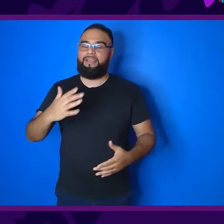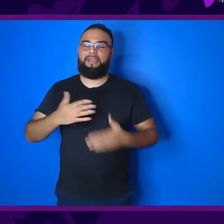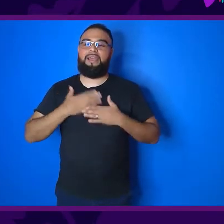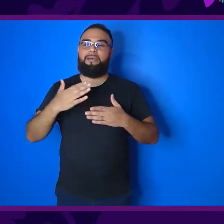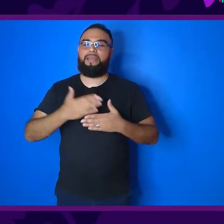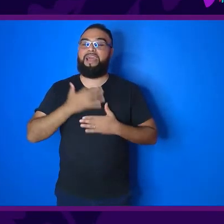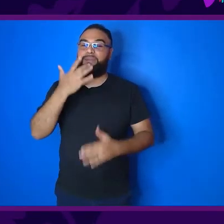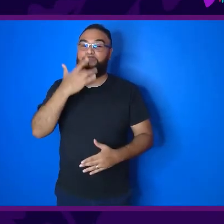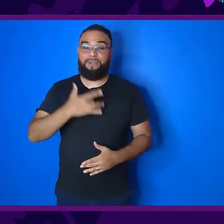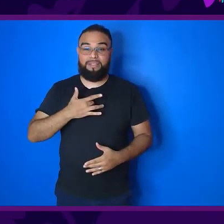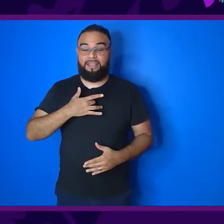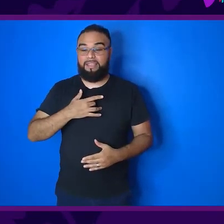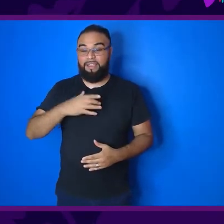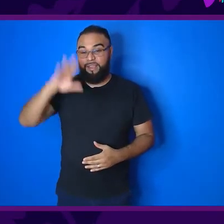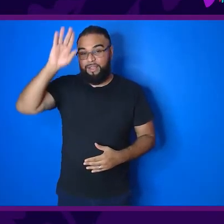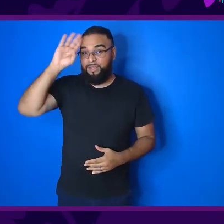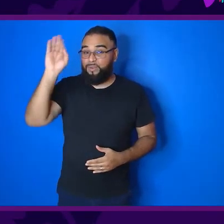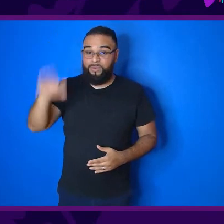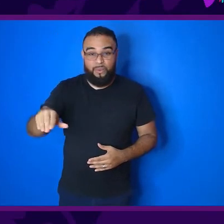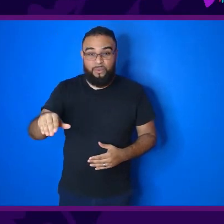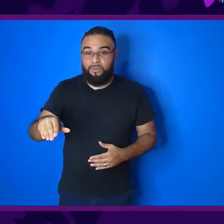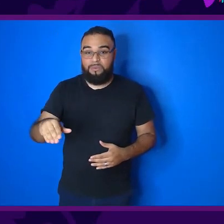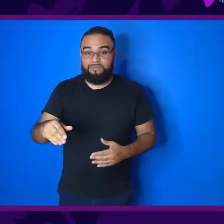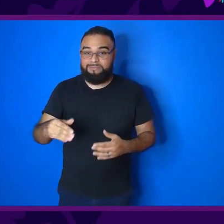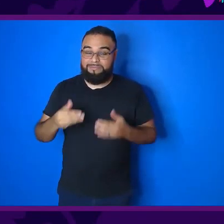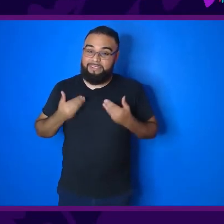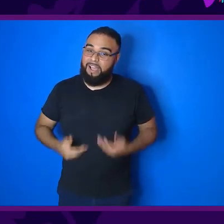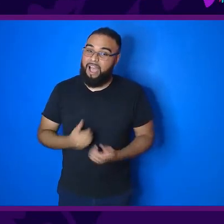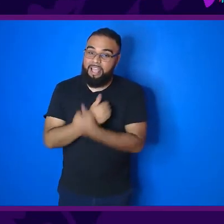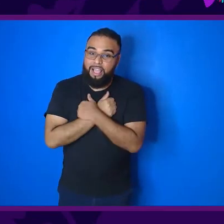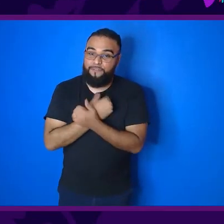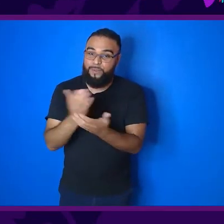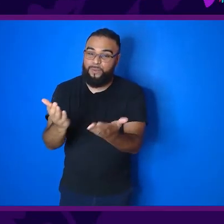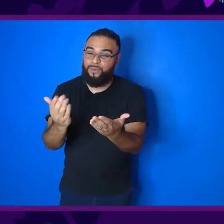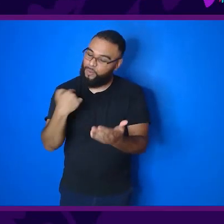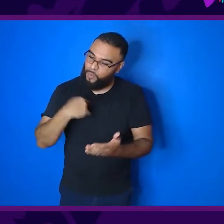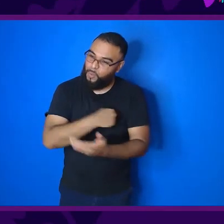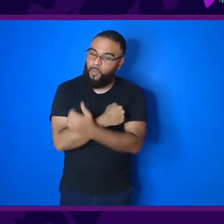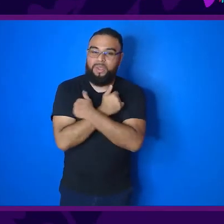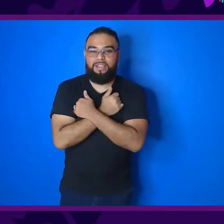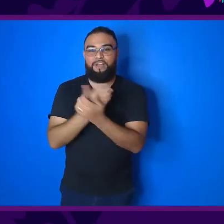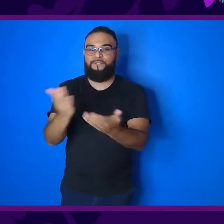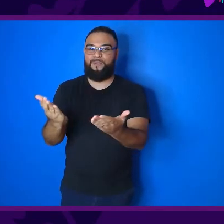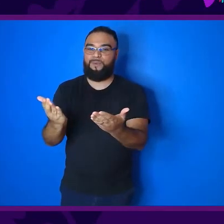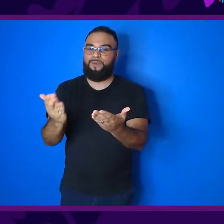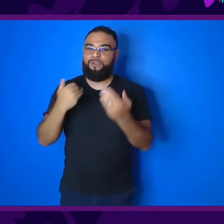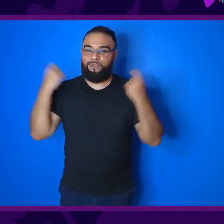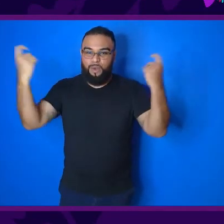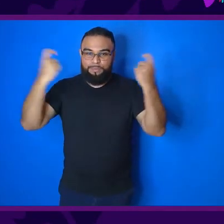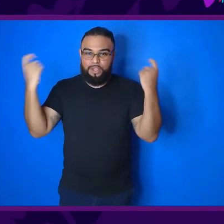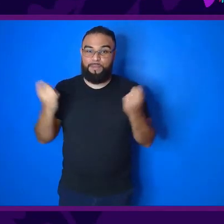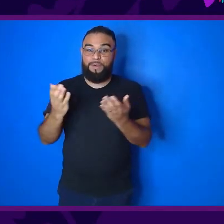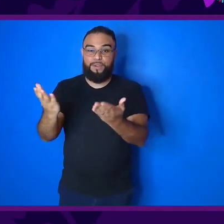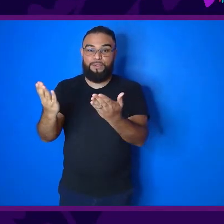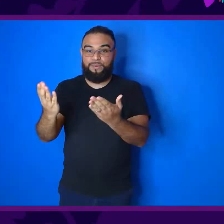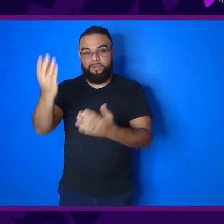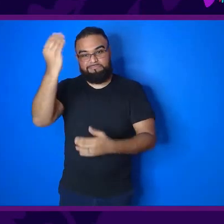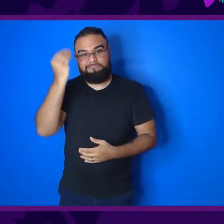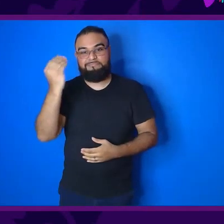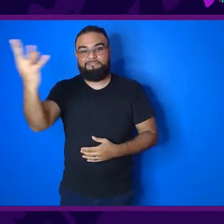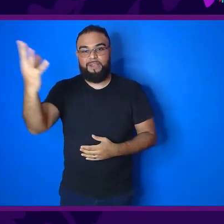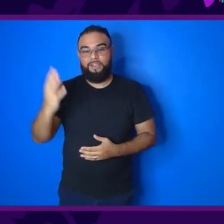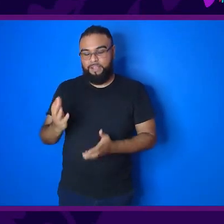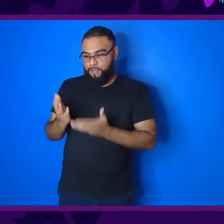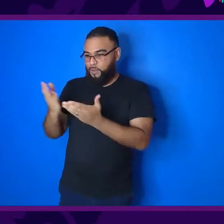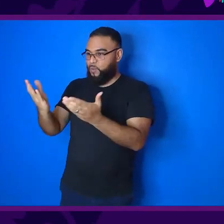know how much I love you. We love you. So I'm celebrating you and just saying you are a wonderful soul, wonderful woman,